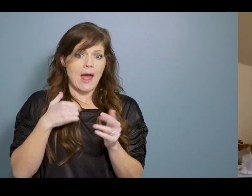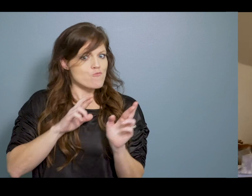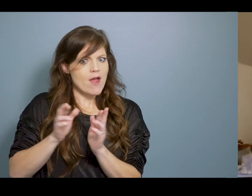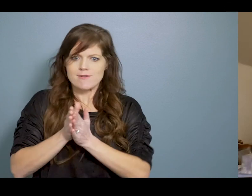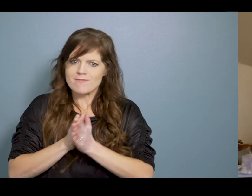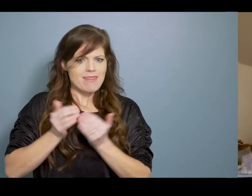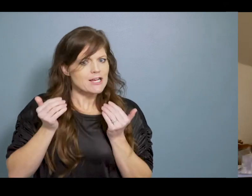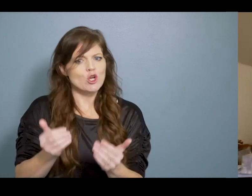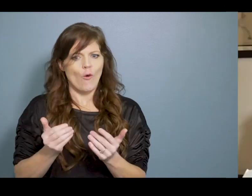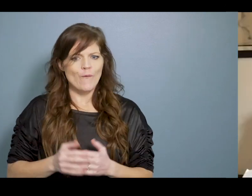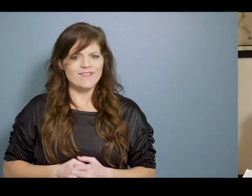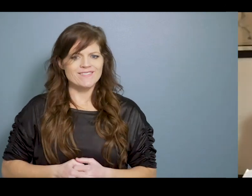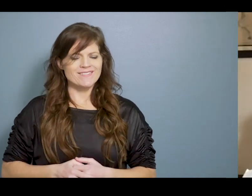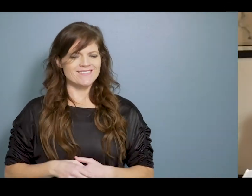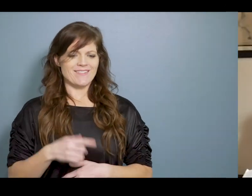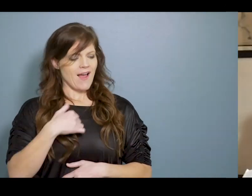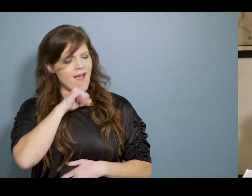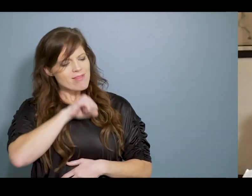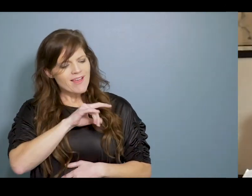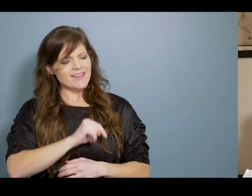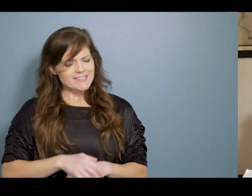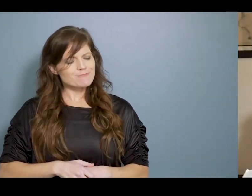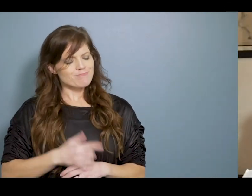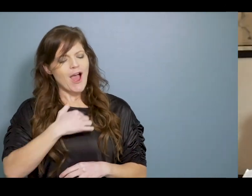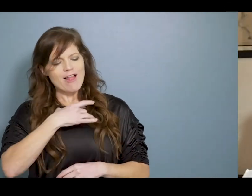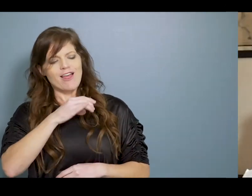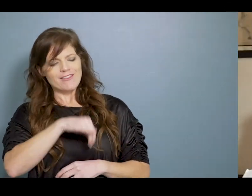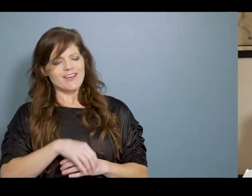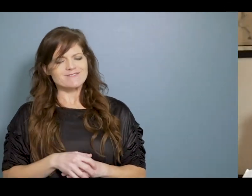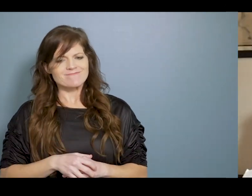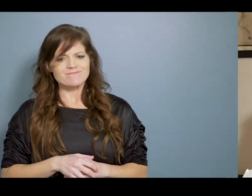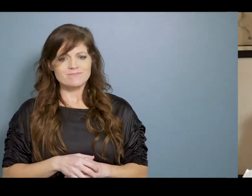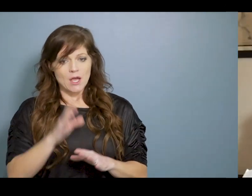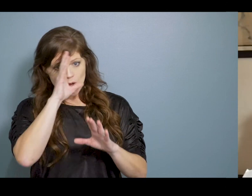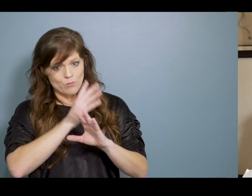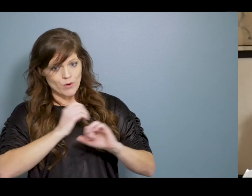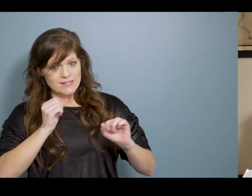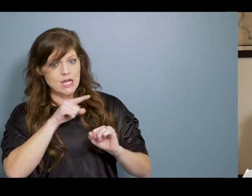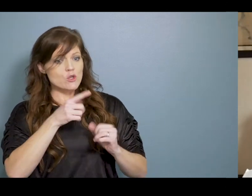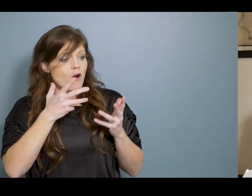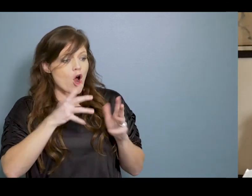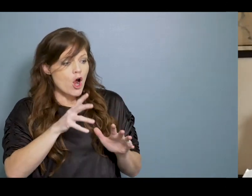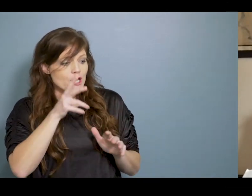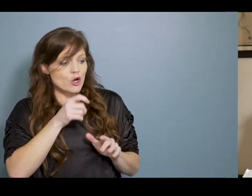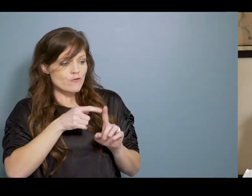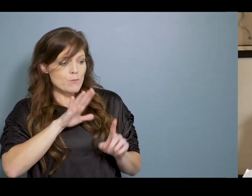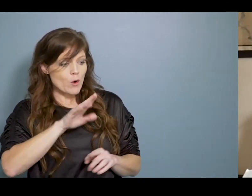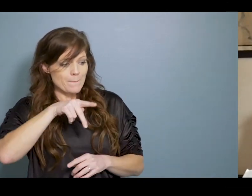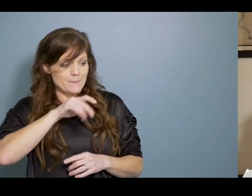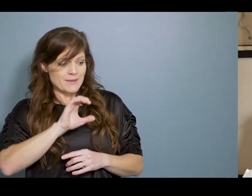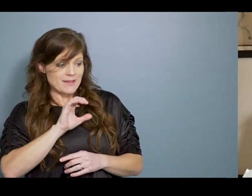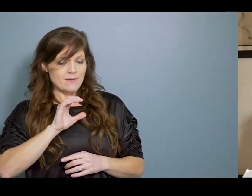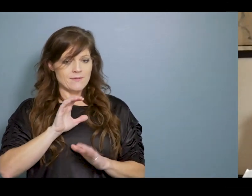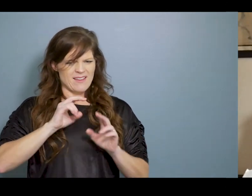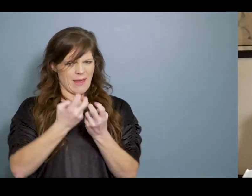ready to go. I like it. I like it. President, you've heard from your cabinet. We've had some great